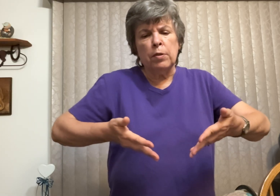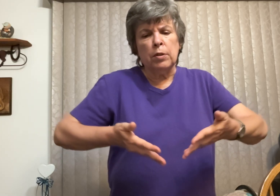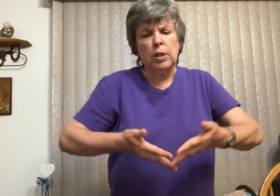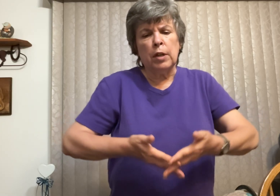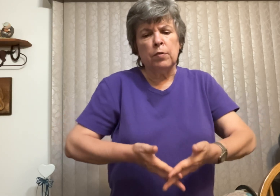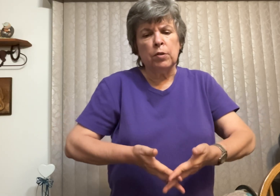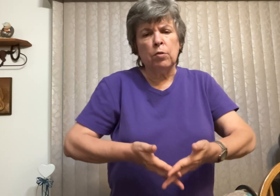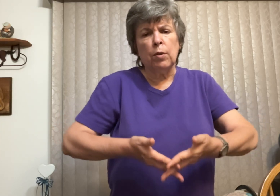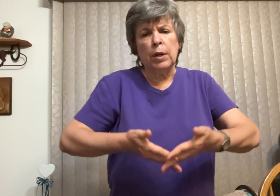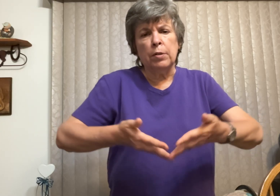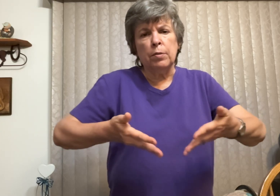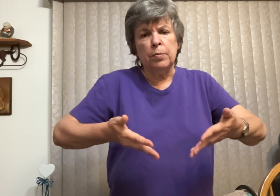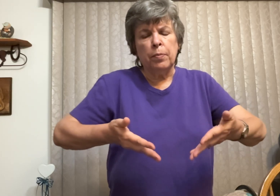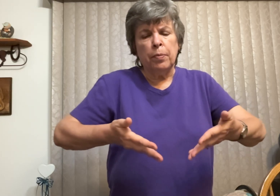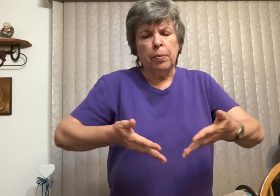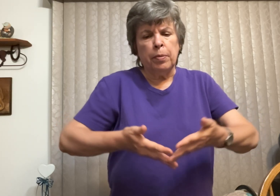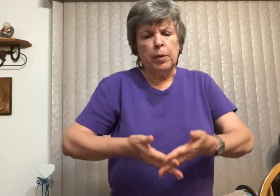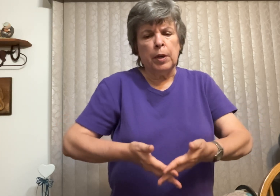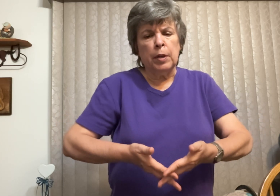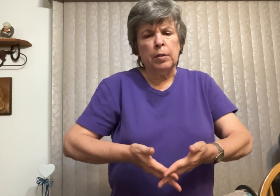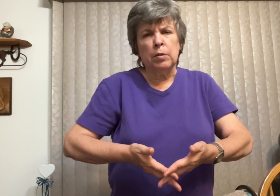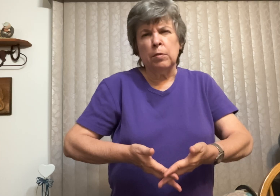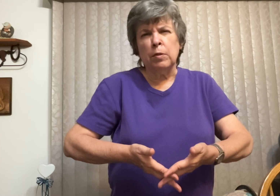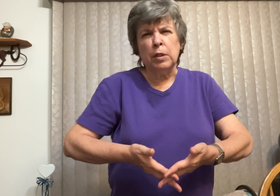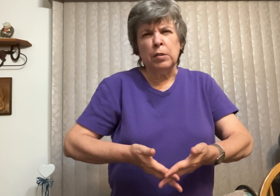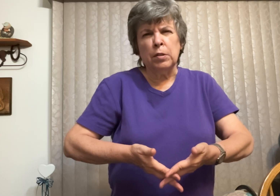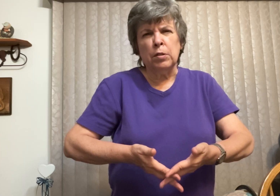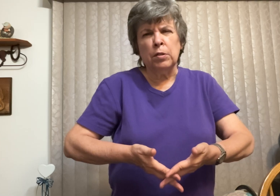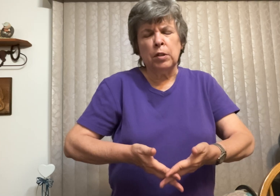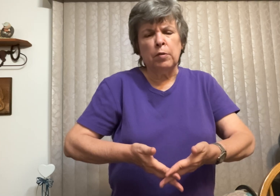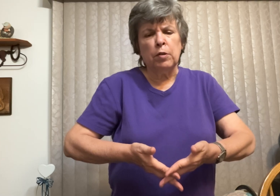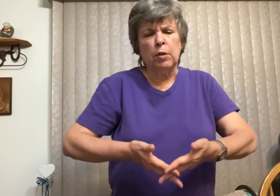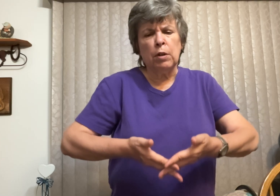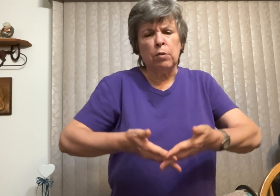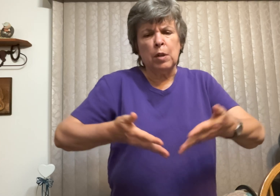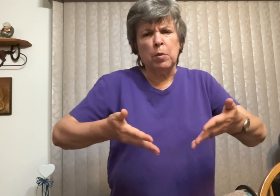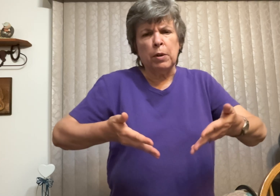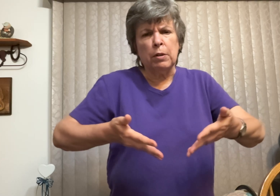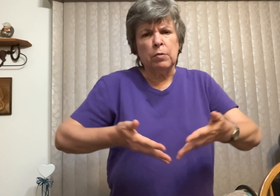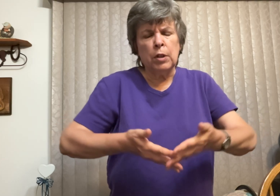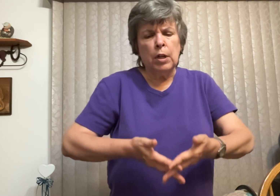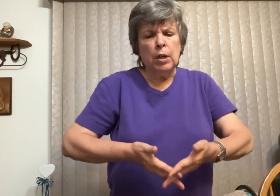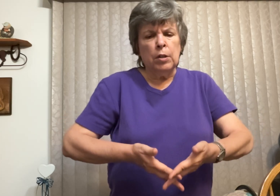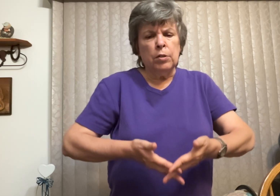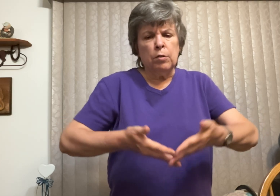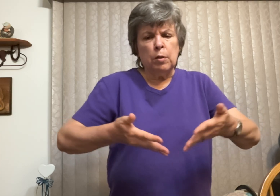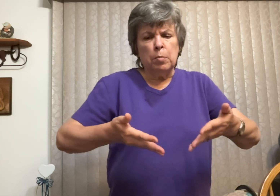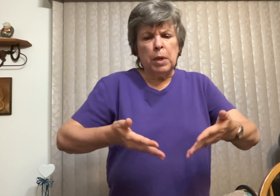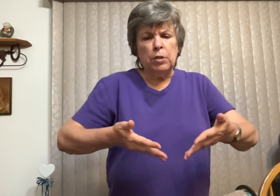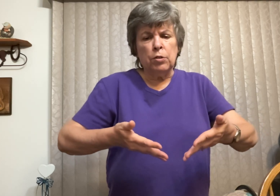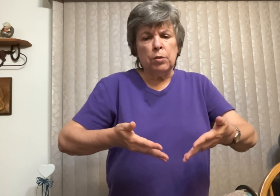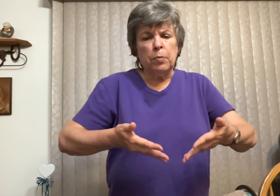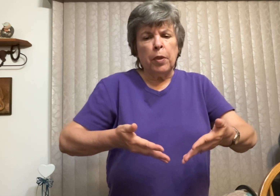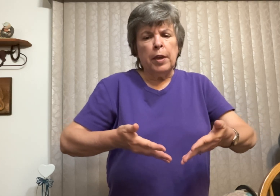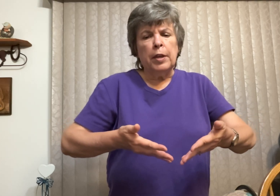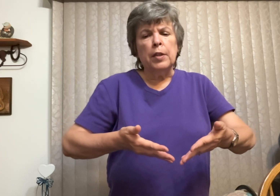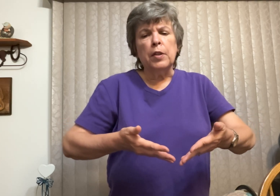the sign for cradle. Okay, because there really isn't a good sign for cradle that I'm aware of. So a manger in the